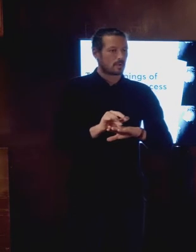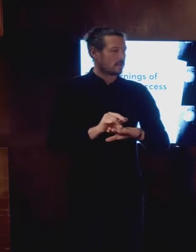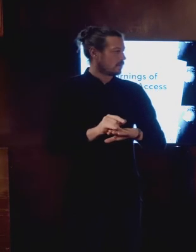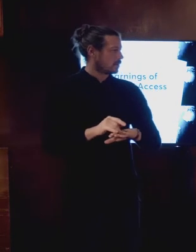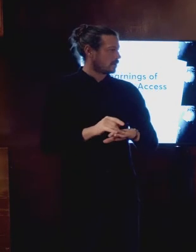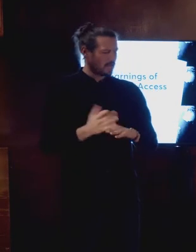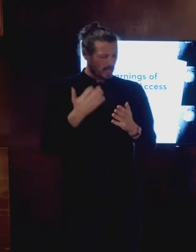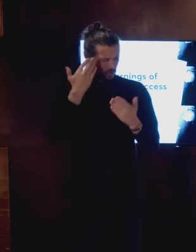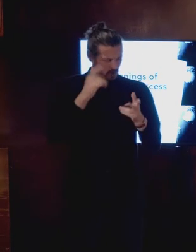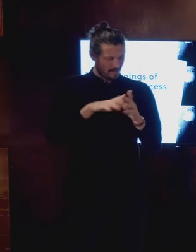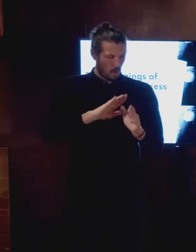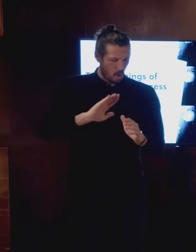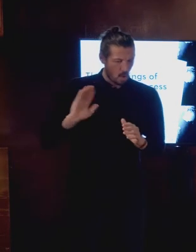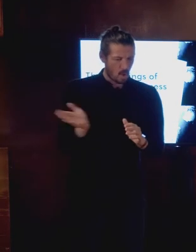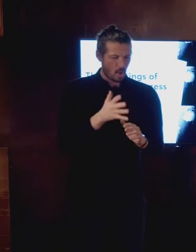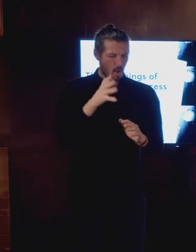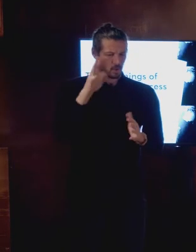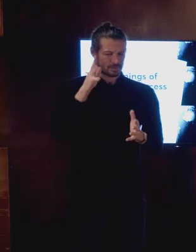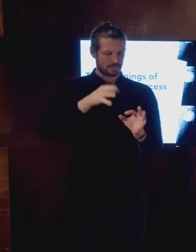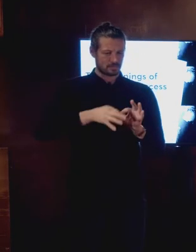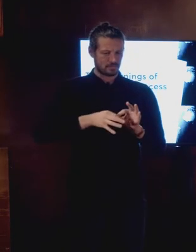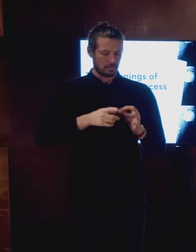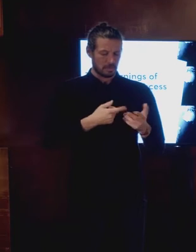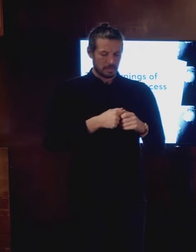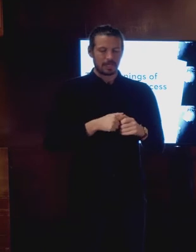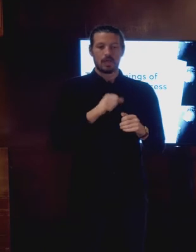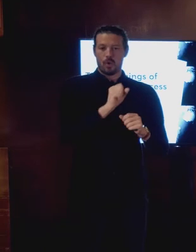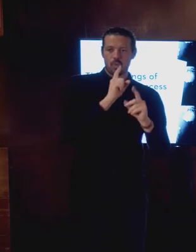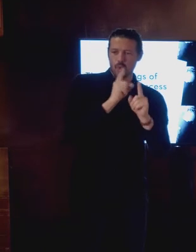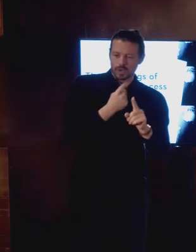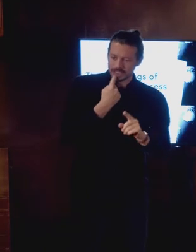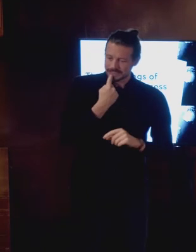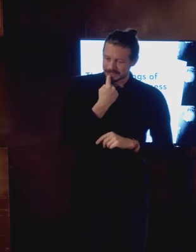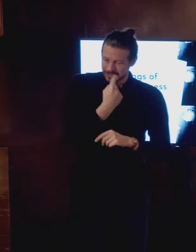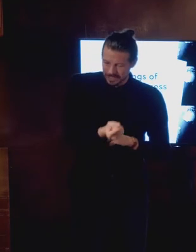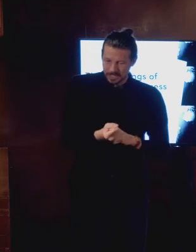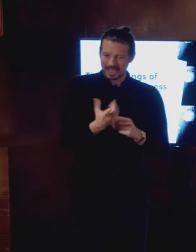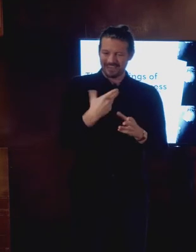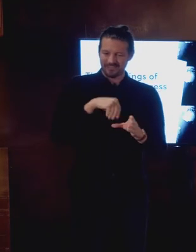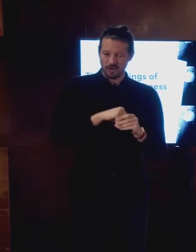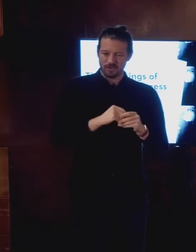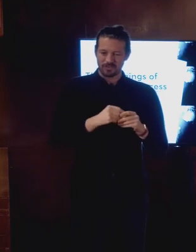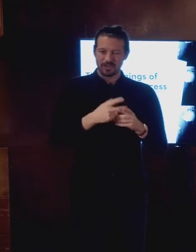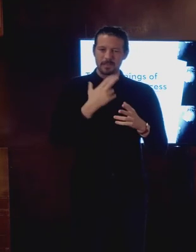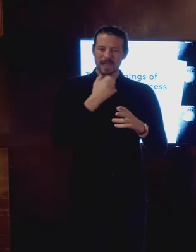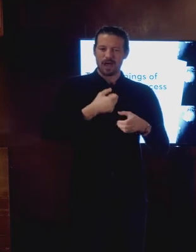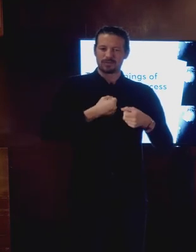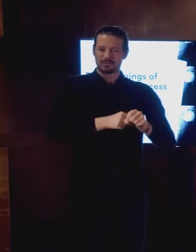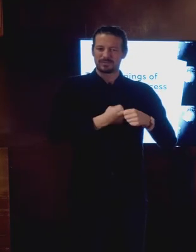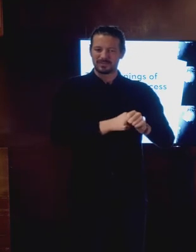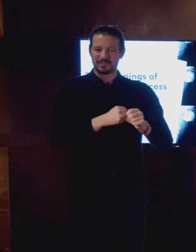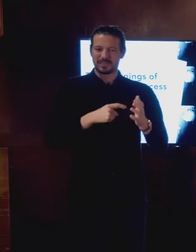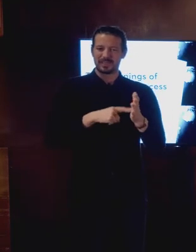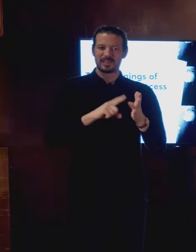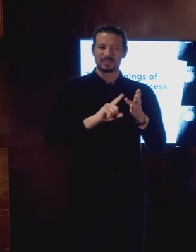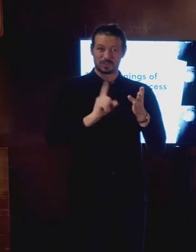all the shows were Auslan interpreted, but the warning was like it contains power tool usage, because she used a